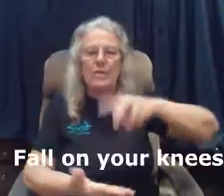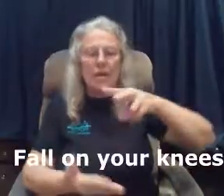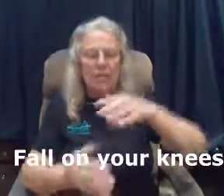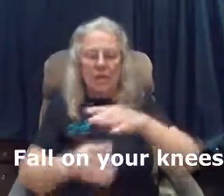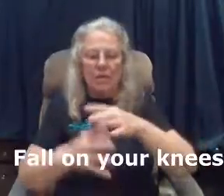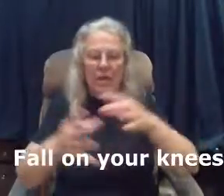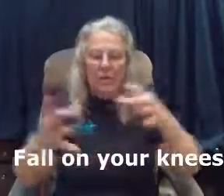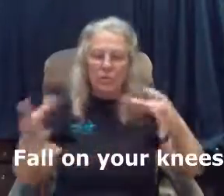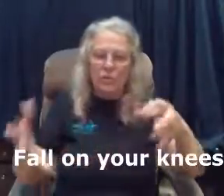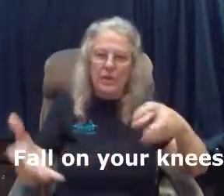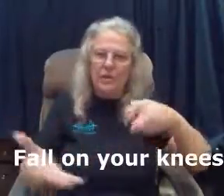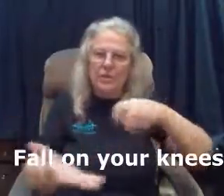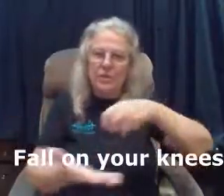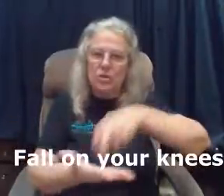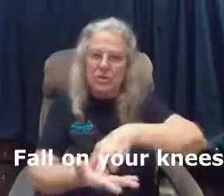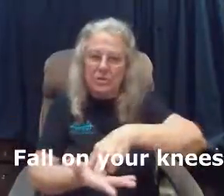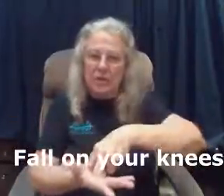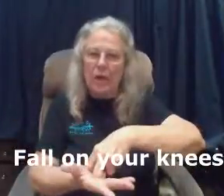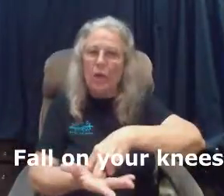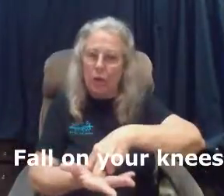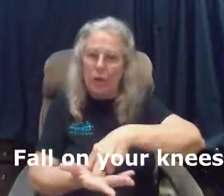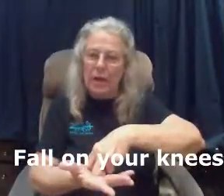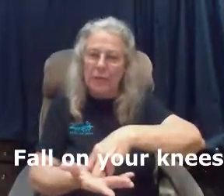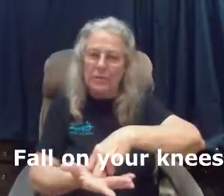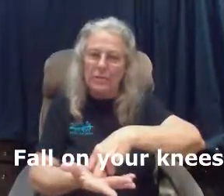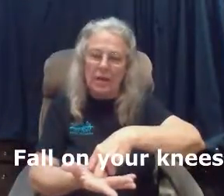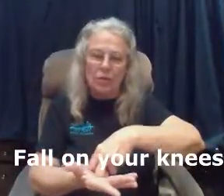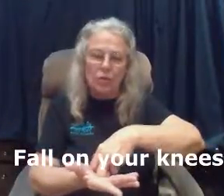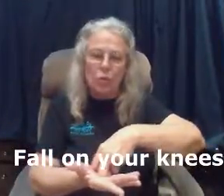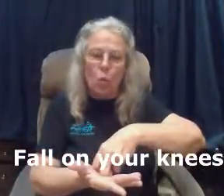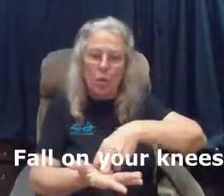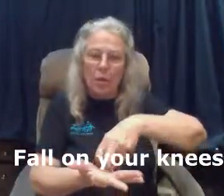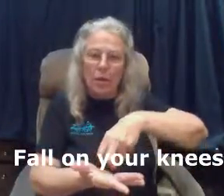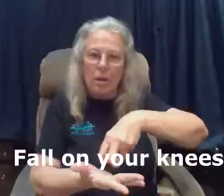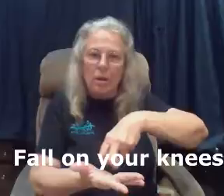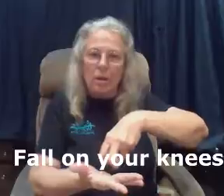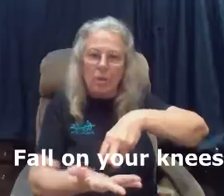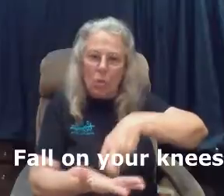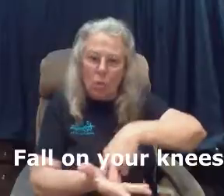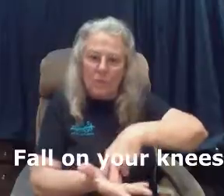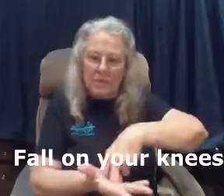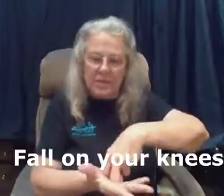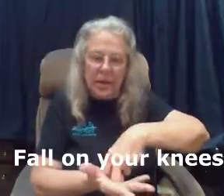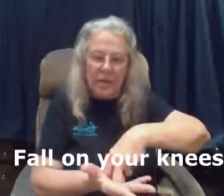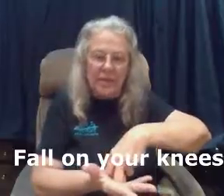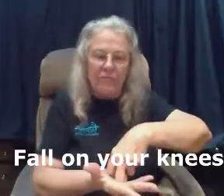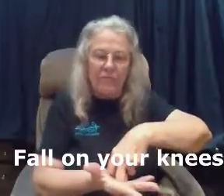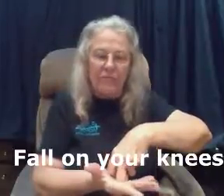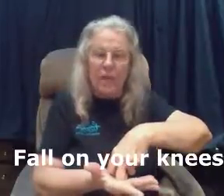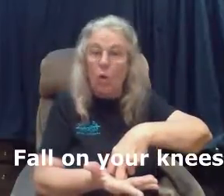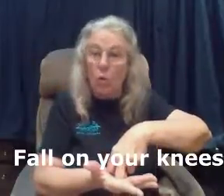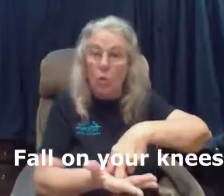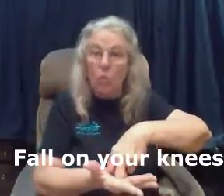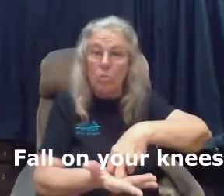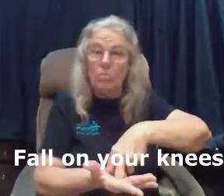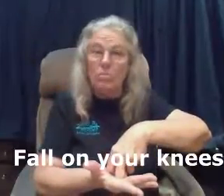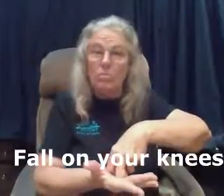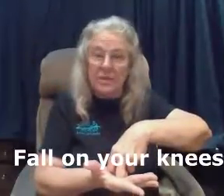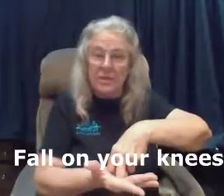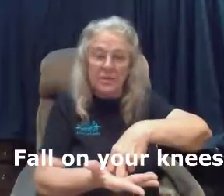and that whole sentence is just down on your knees. That's just one sign that fills that whole